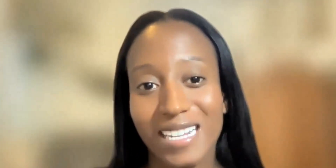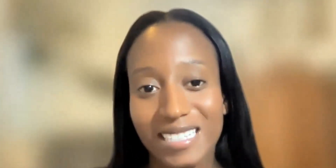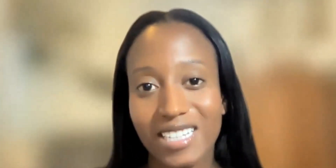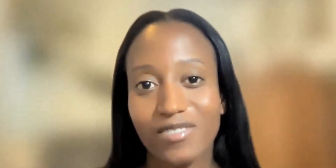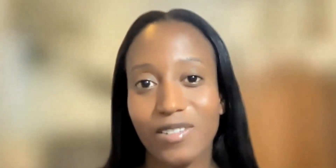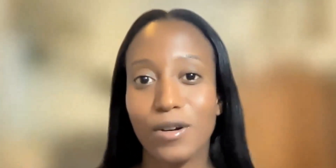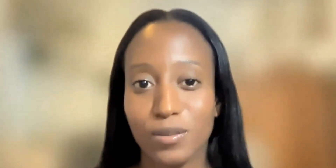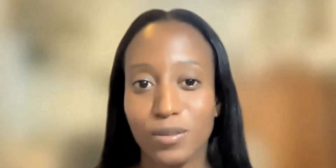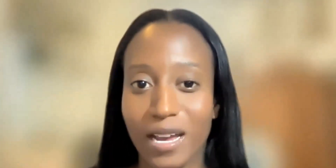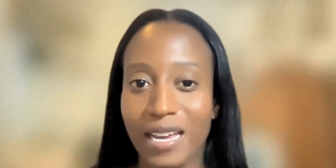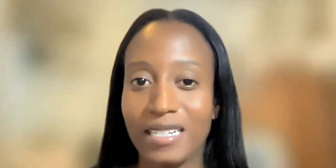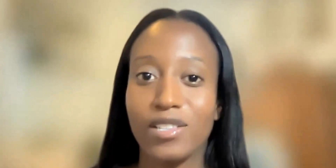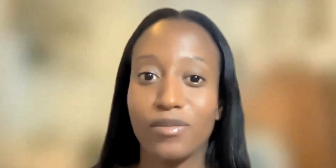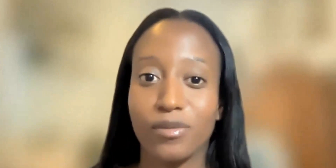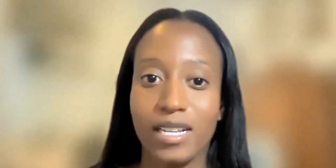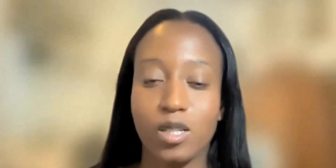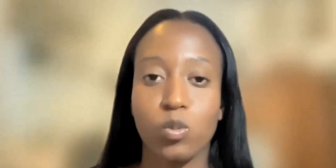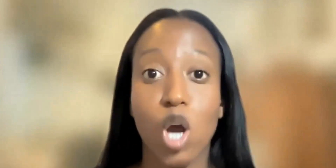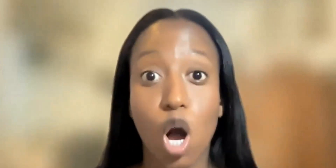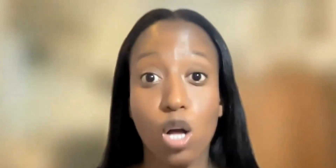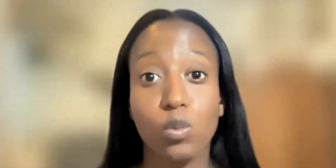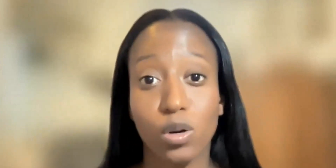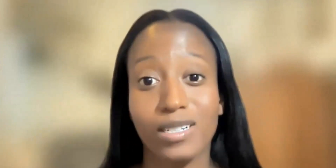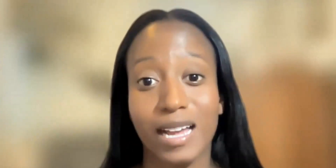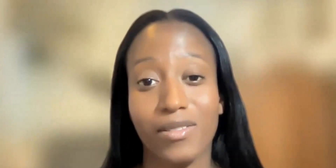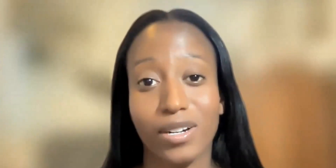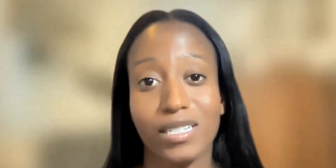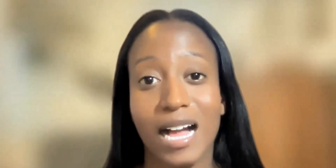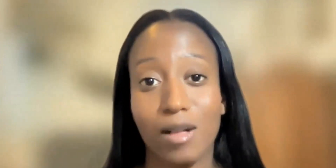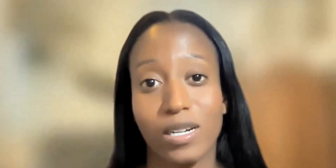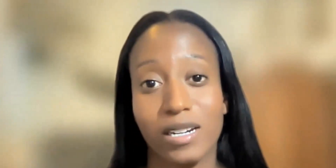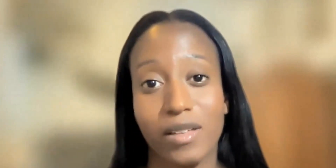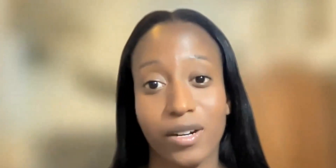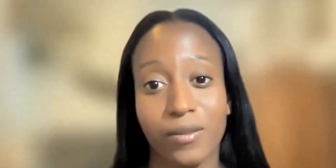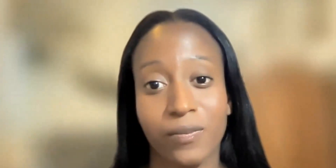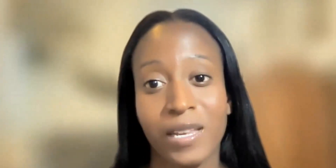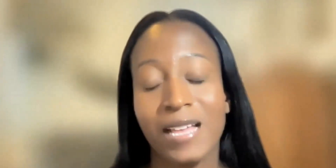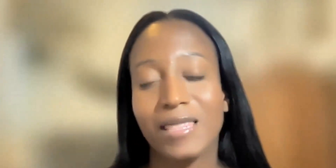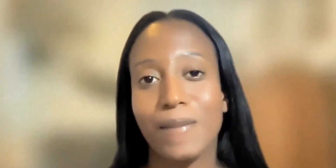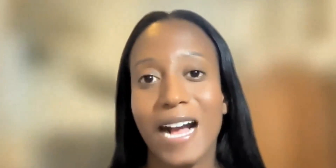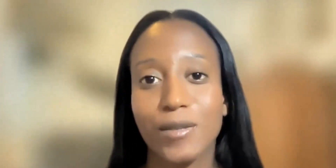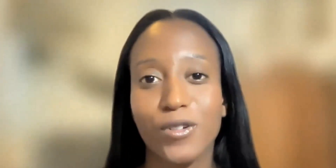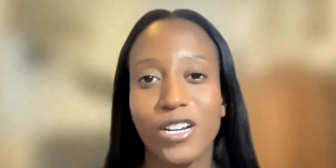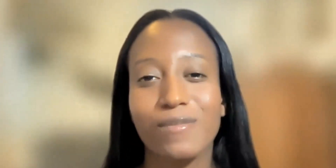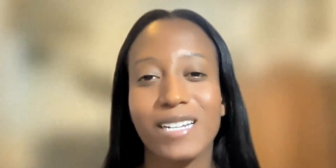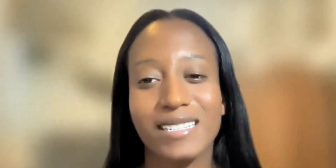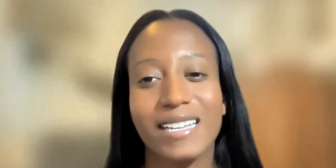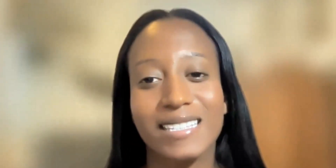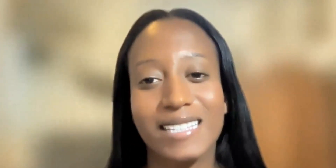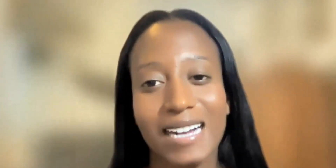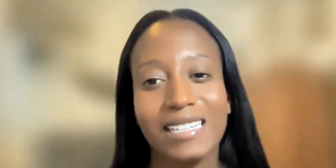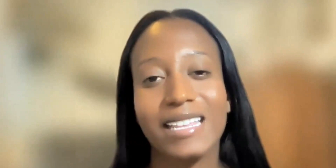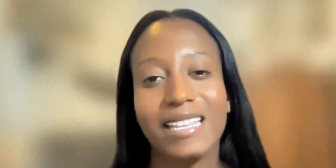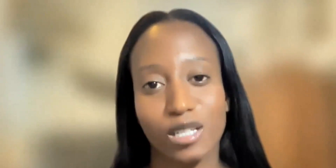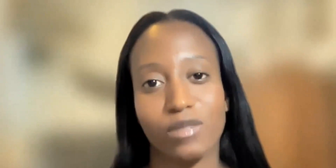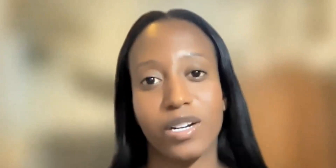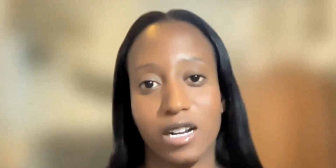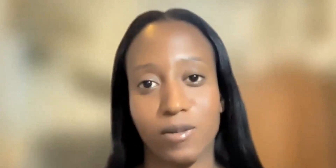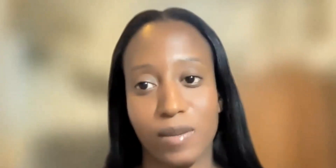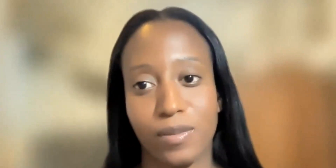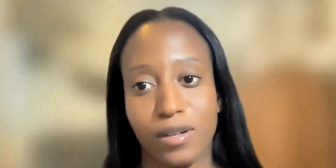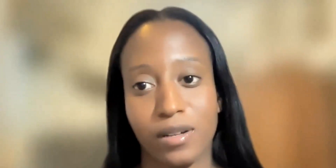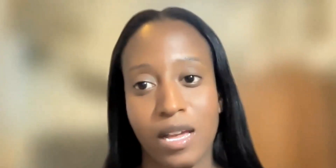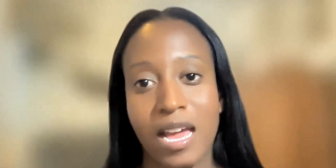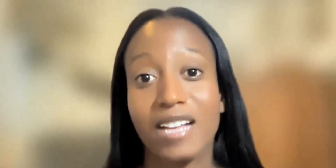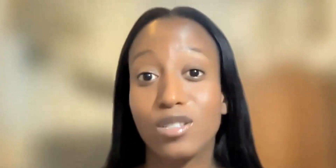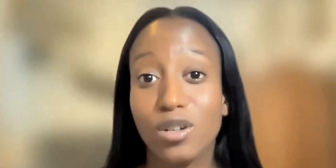Wichita translates from Ojibwe to the phrase, "We all work together to help one another." The PASS program does exactly this for